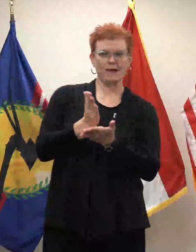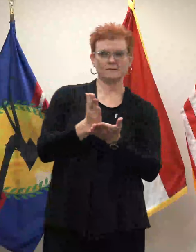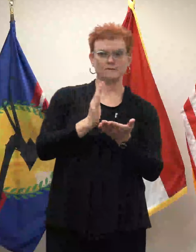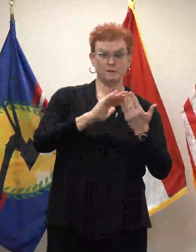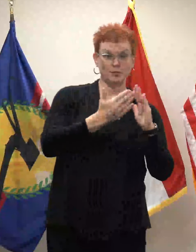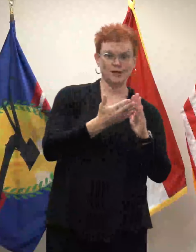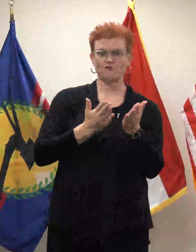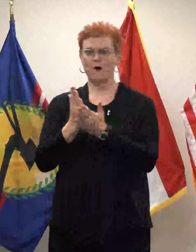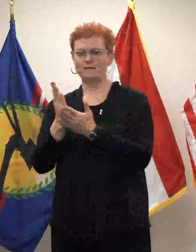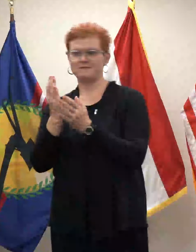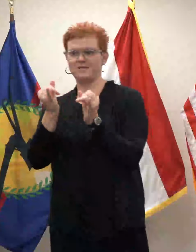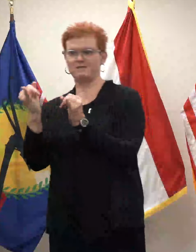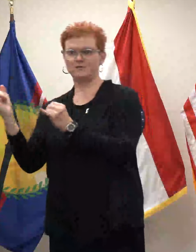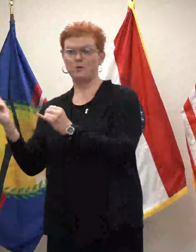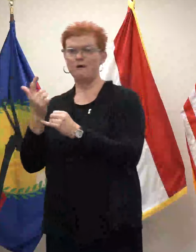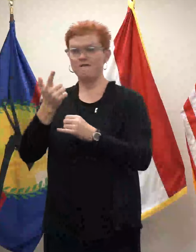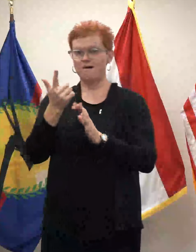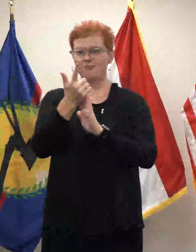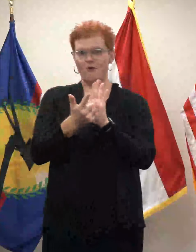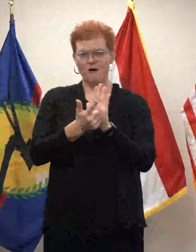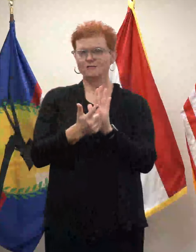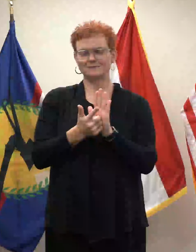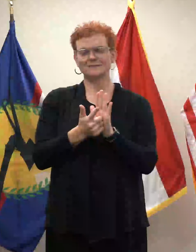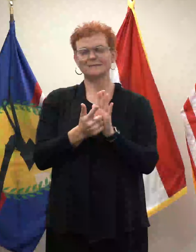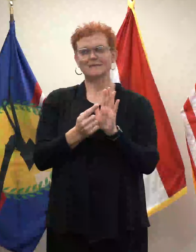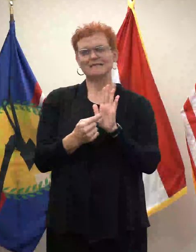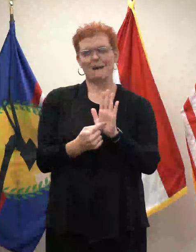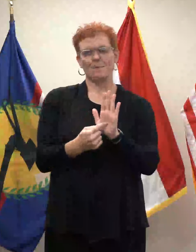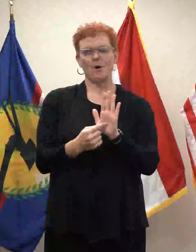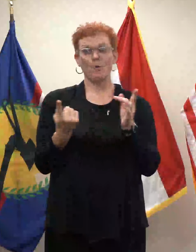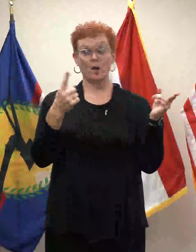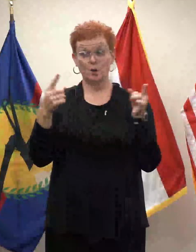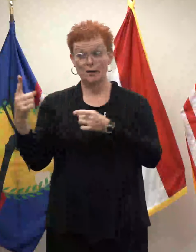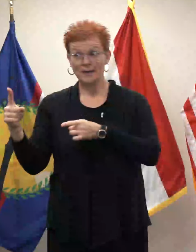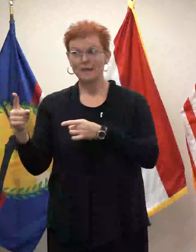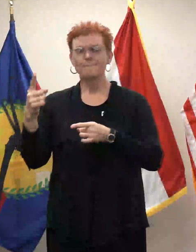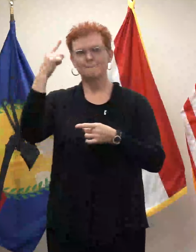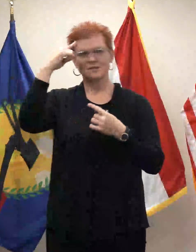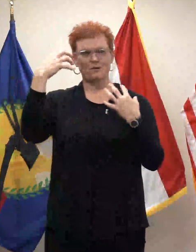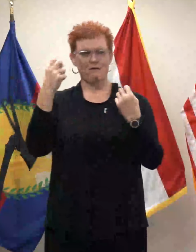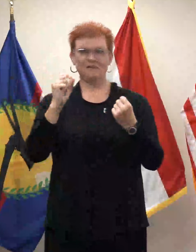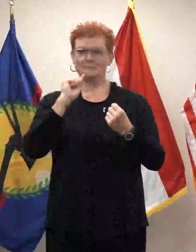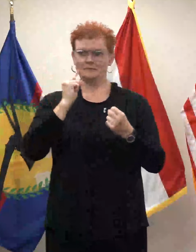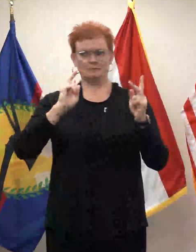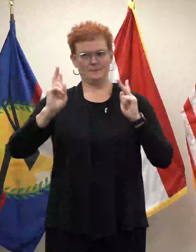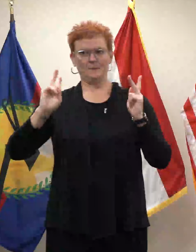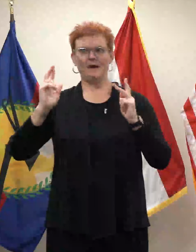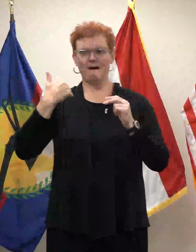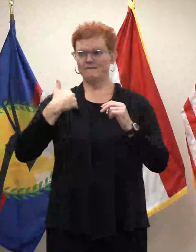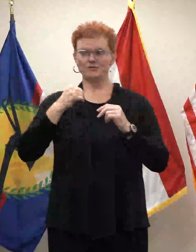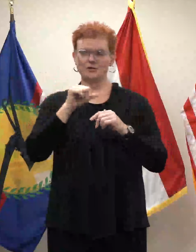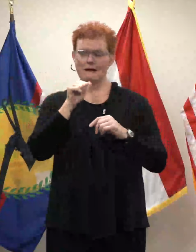individuals. And gun laws is an example of that. We all agree that folks that have serious mental health problems should not